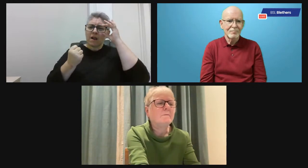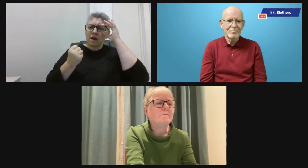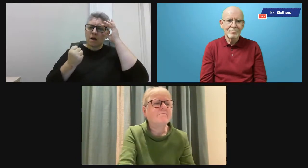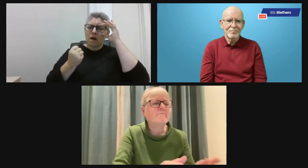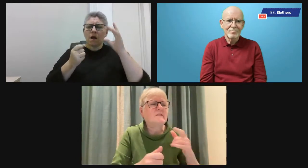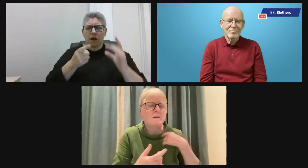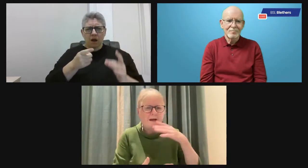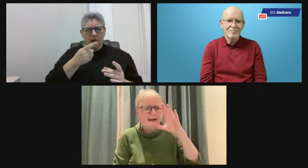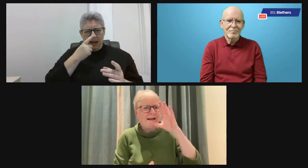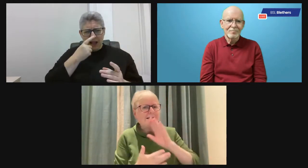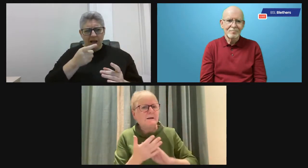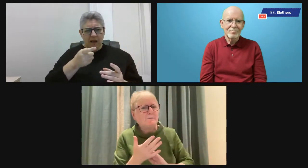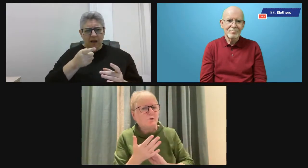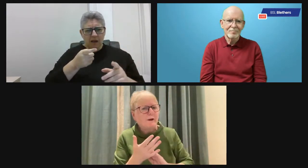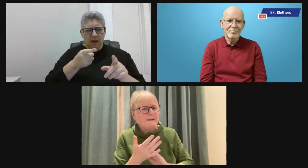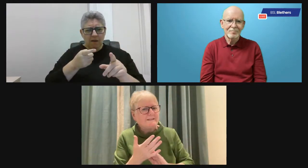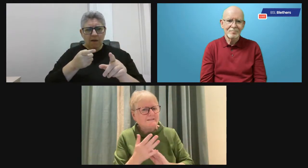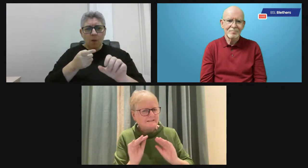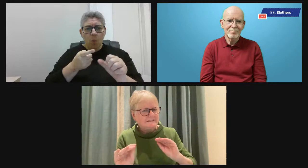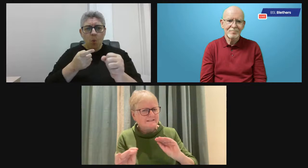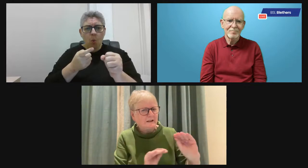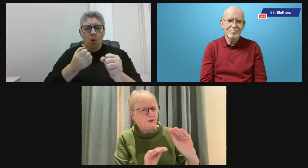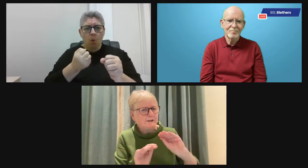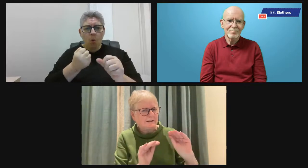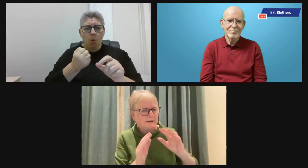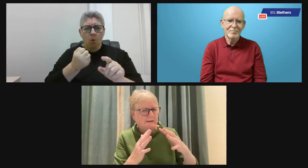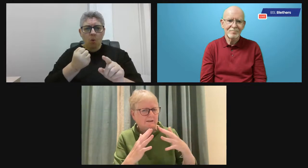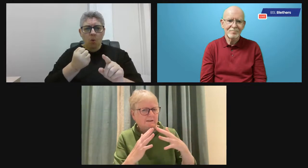ask you. But before I do so, Okay.